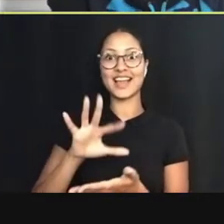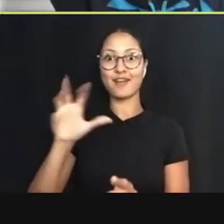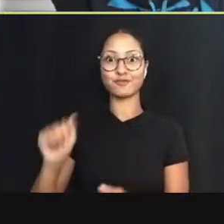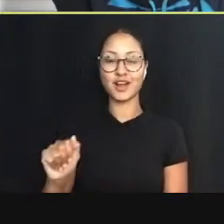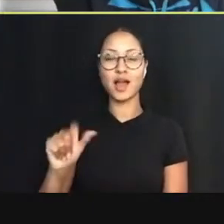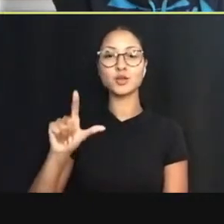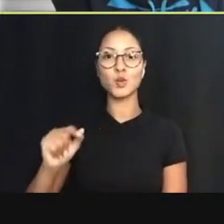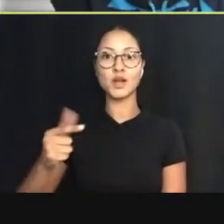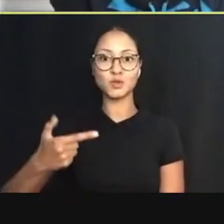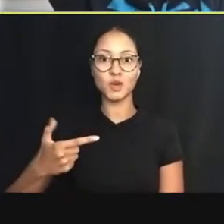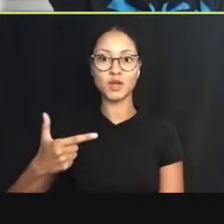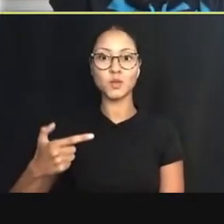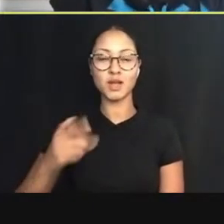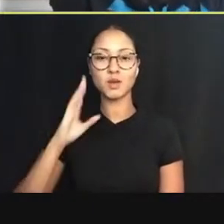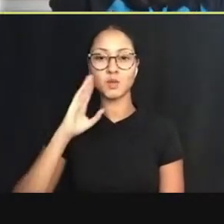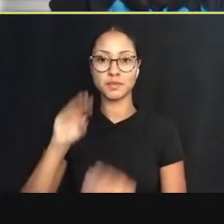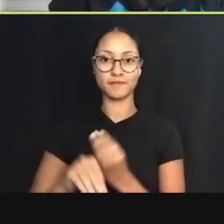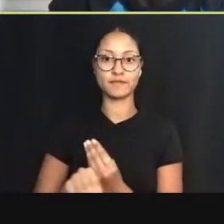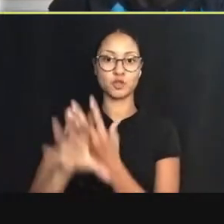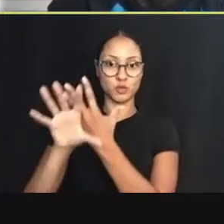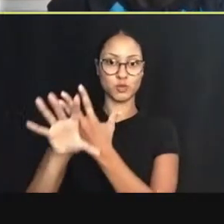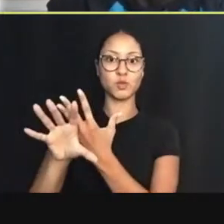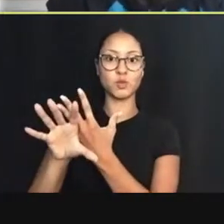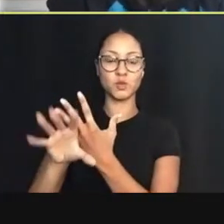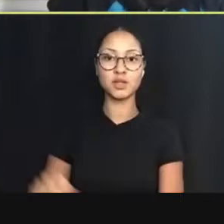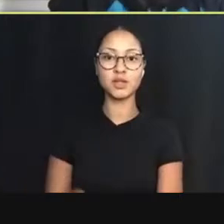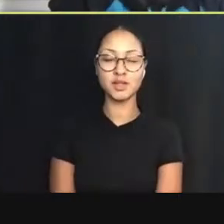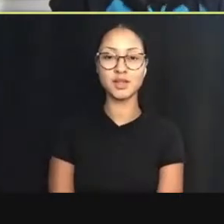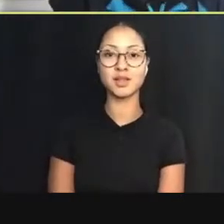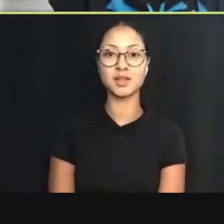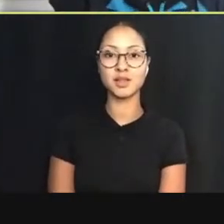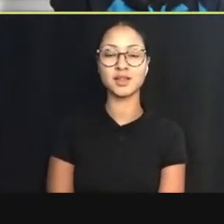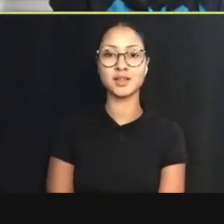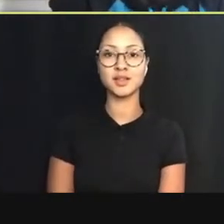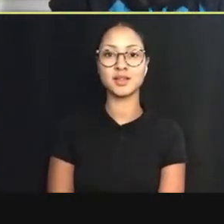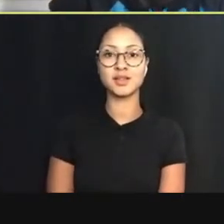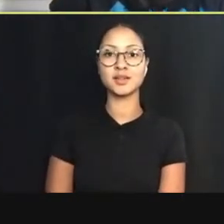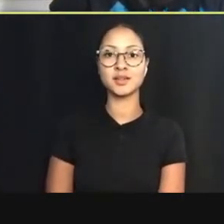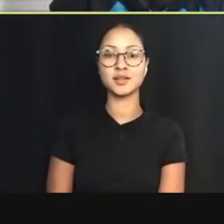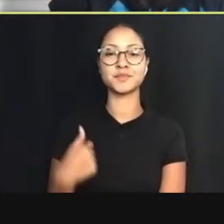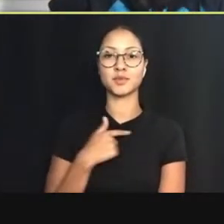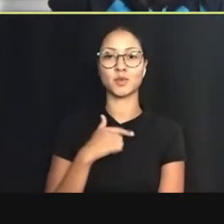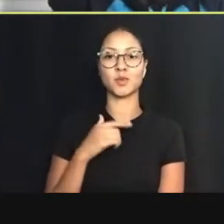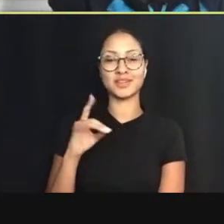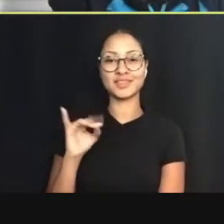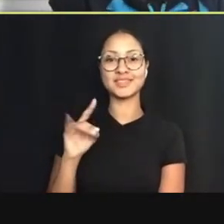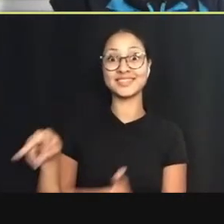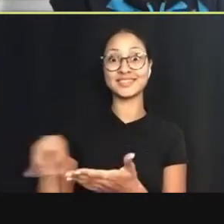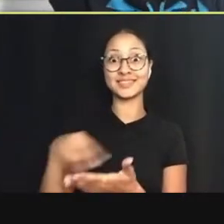virtual. There's a dance. We did dance films with phenomenal choreographers.